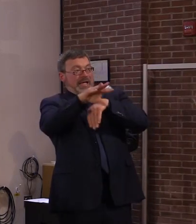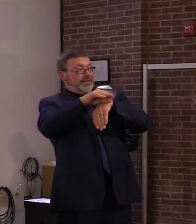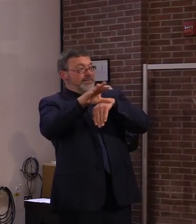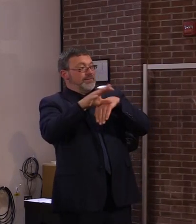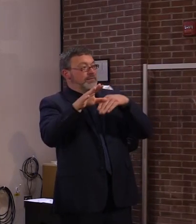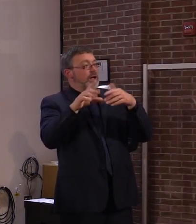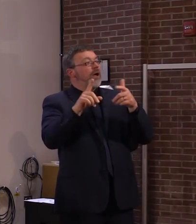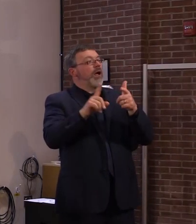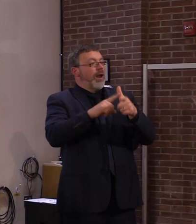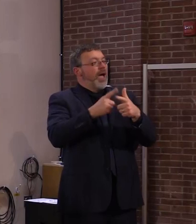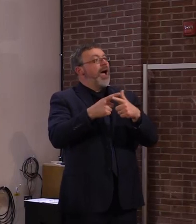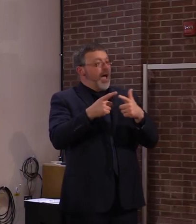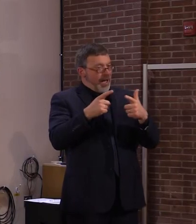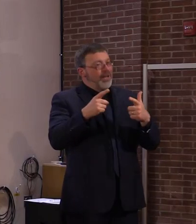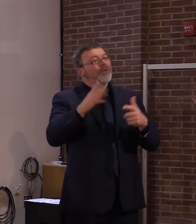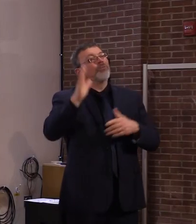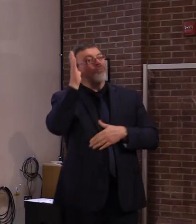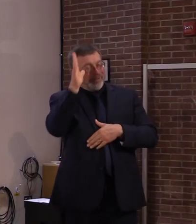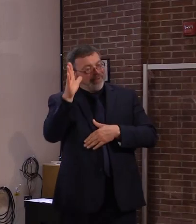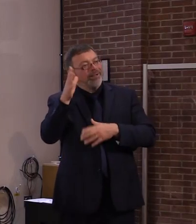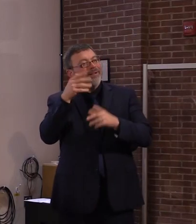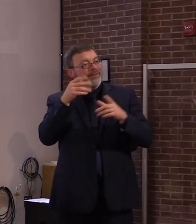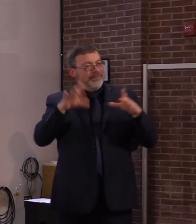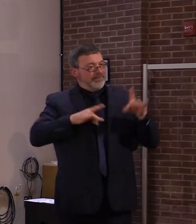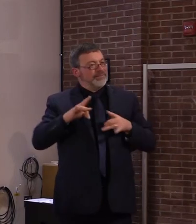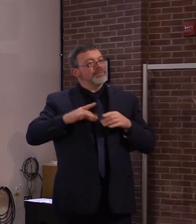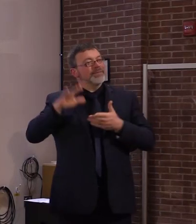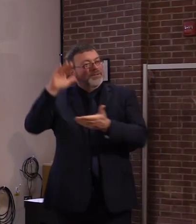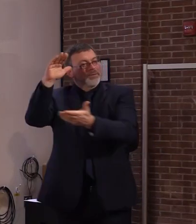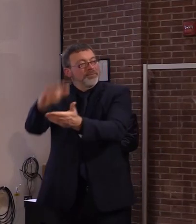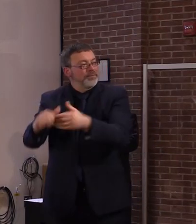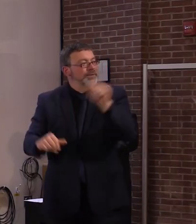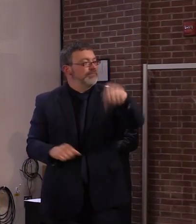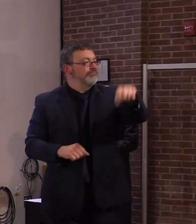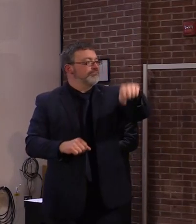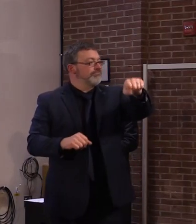modeling predicts. So that ultimately is the key here.